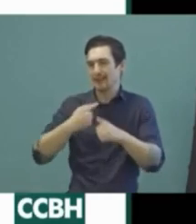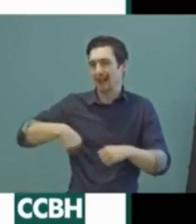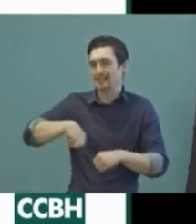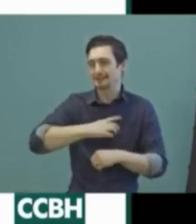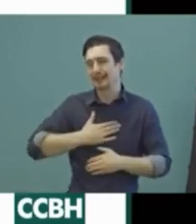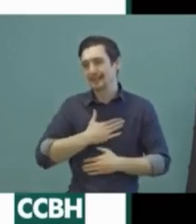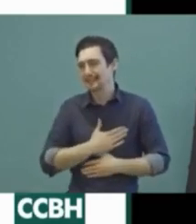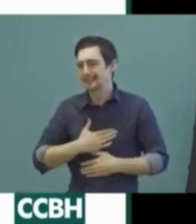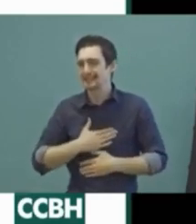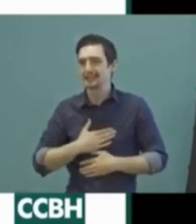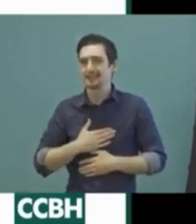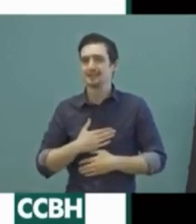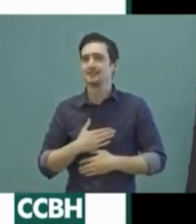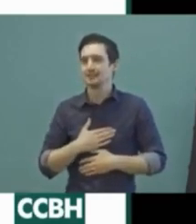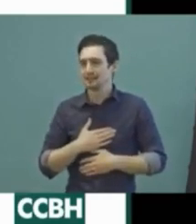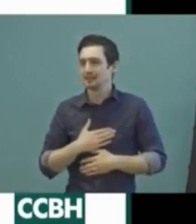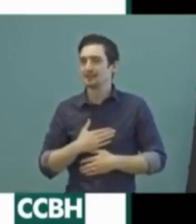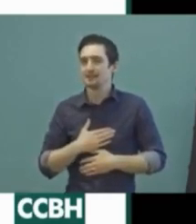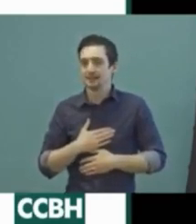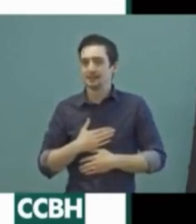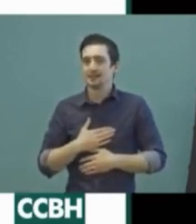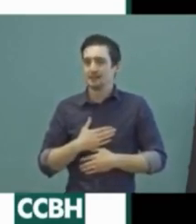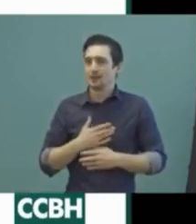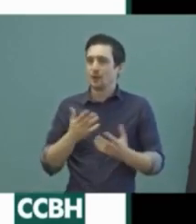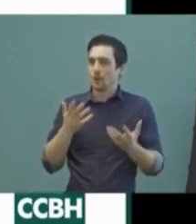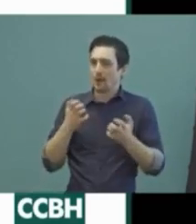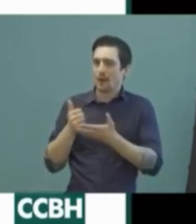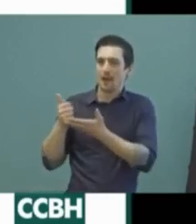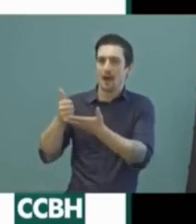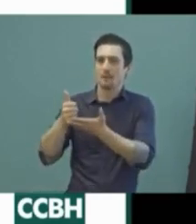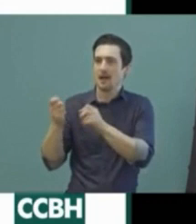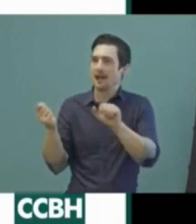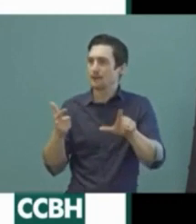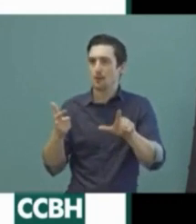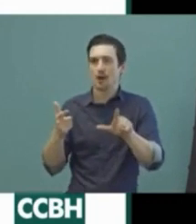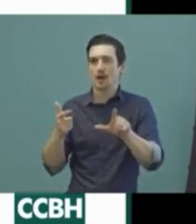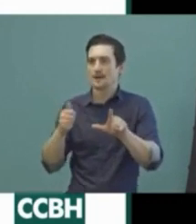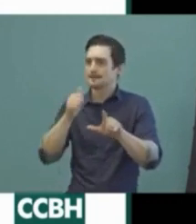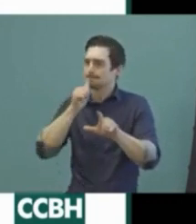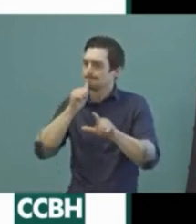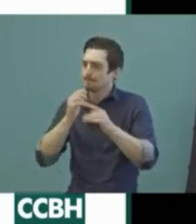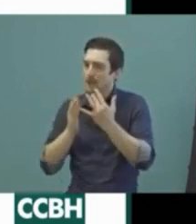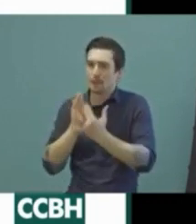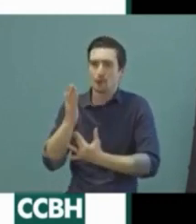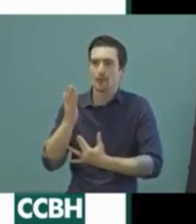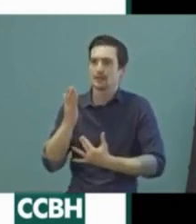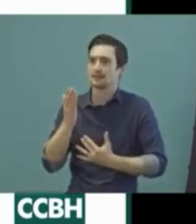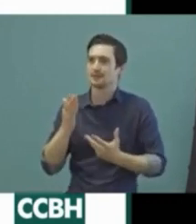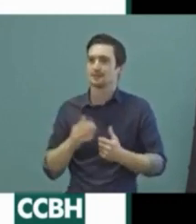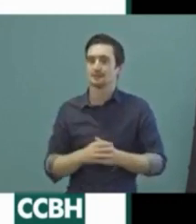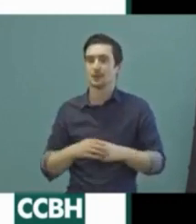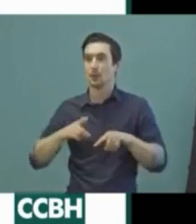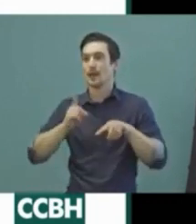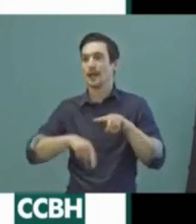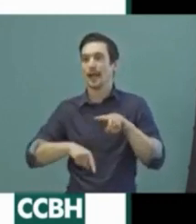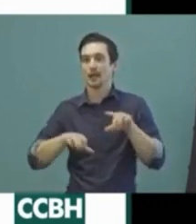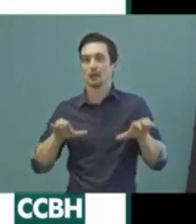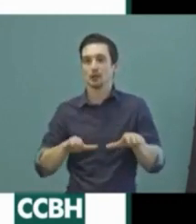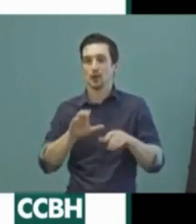and your family and your friends get through this. We can't do this work of case